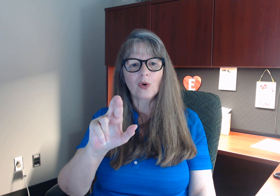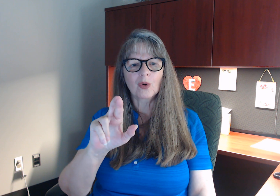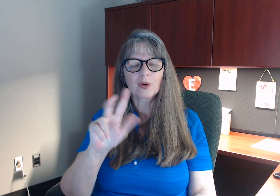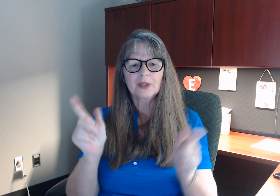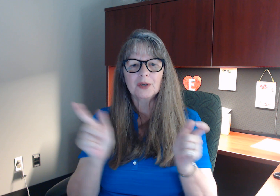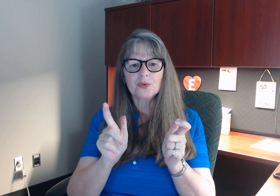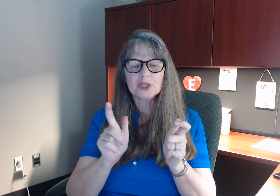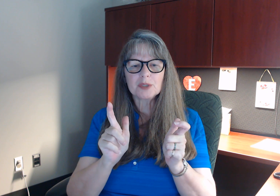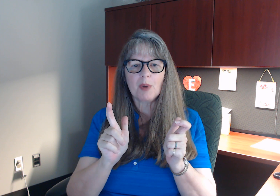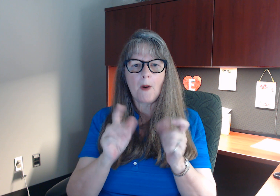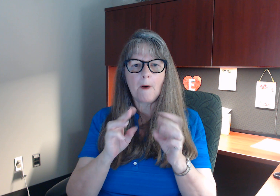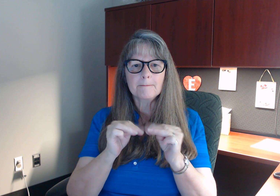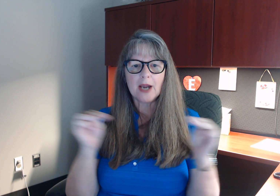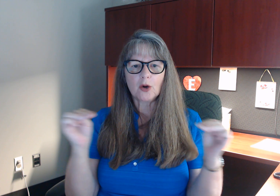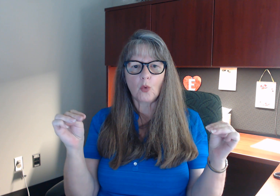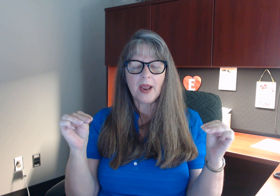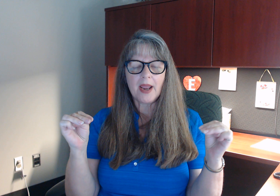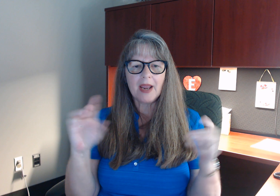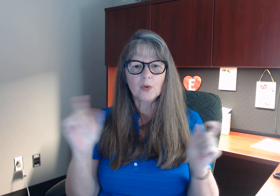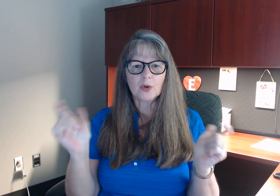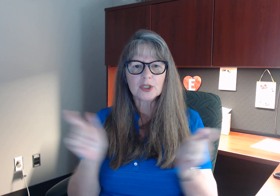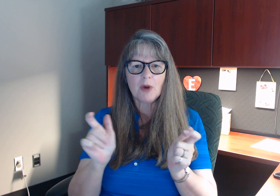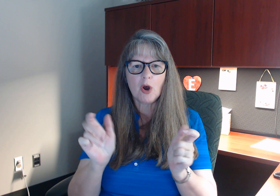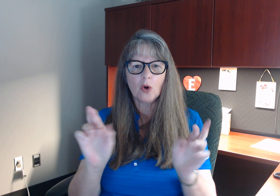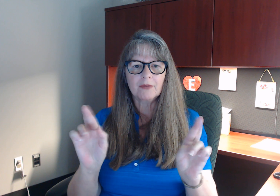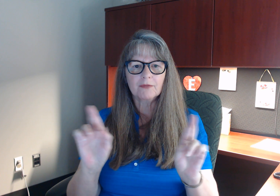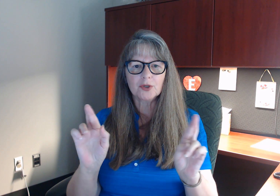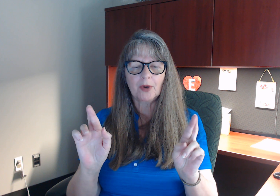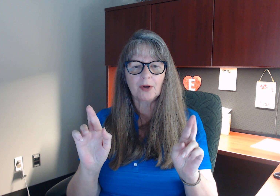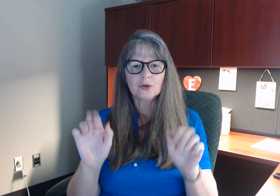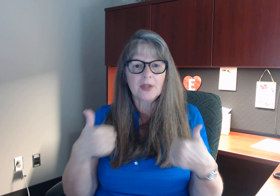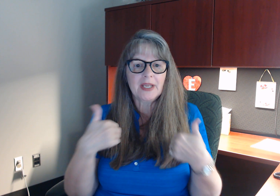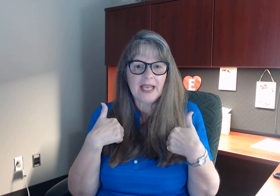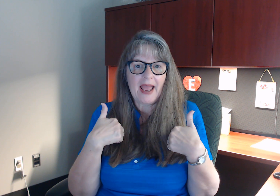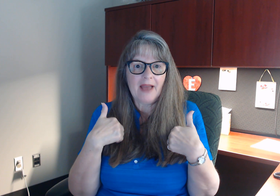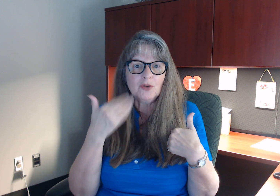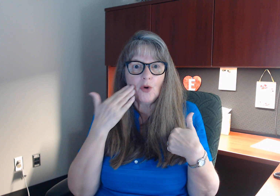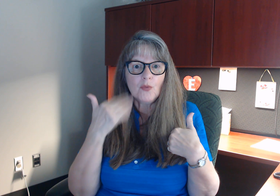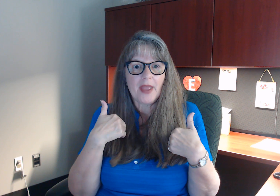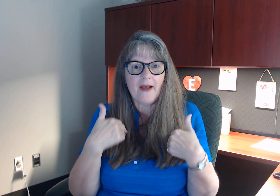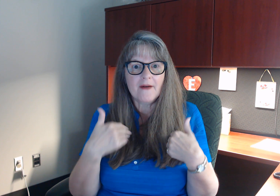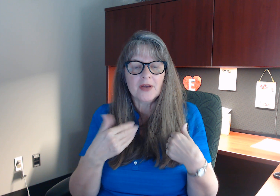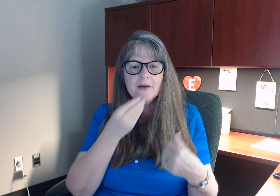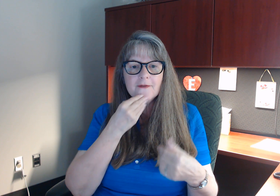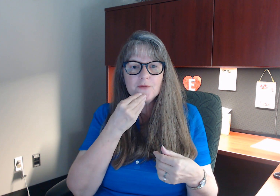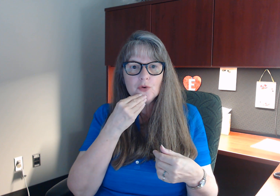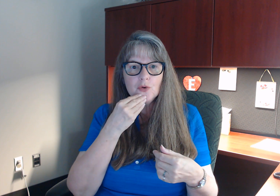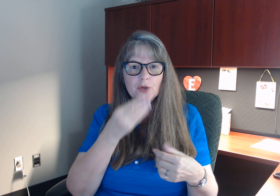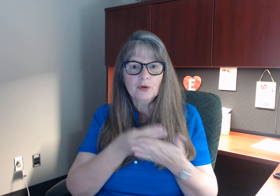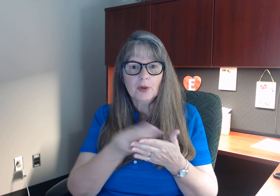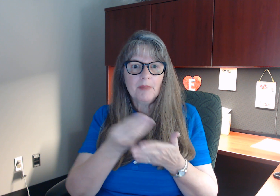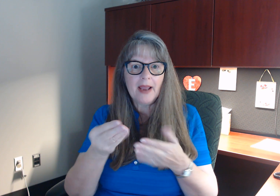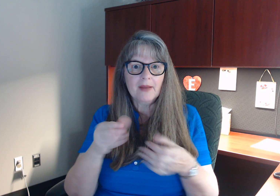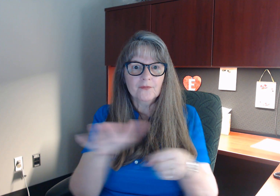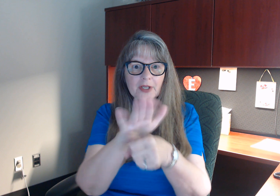or a little small microwave or a small refrigerator, so they can have, they have food and you can buy it, fill it